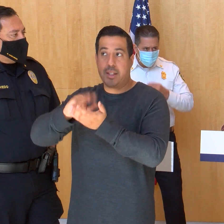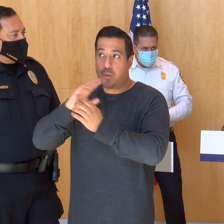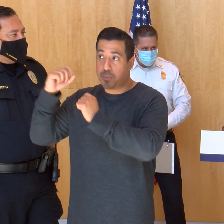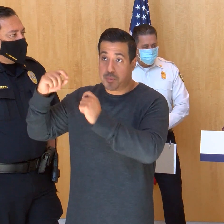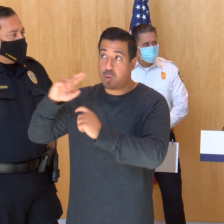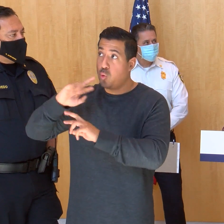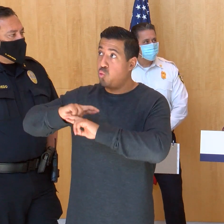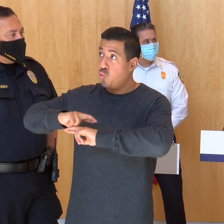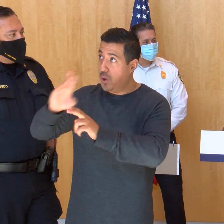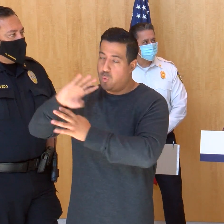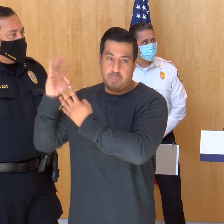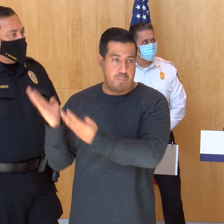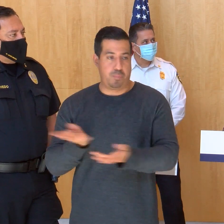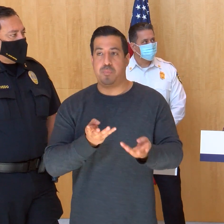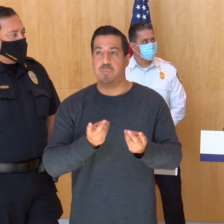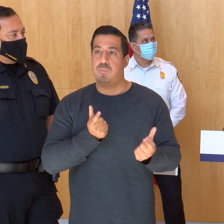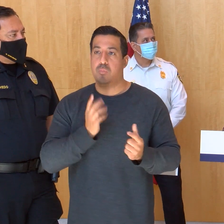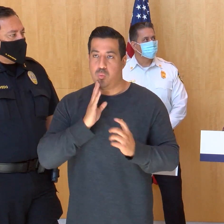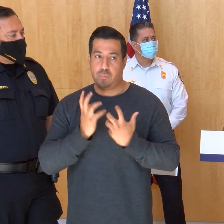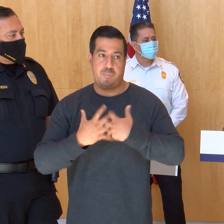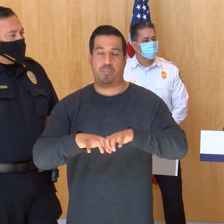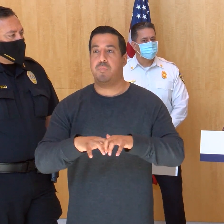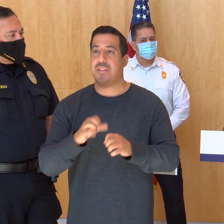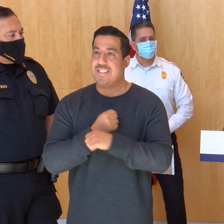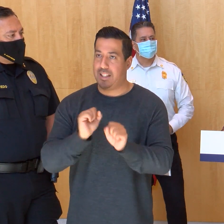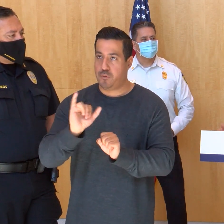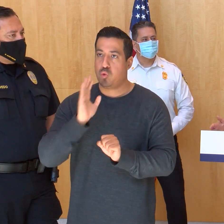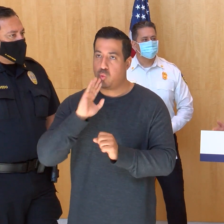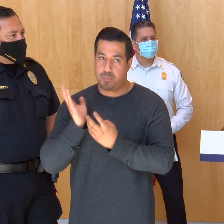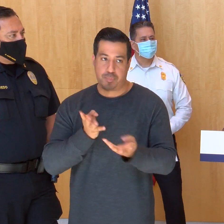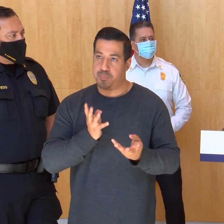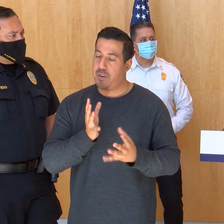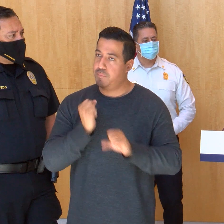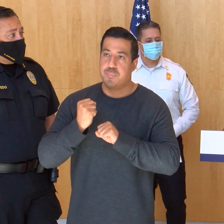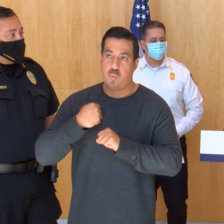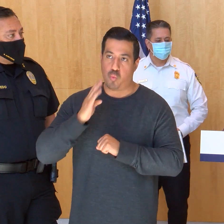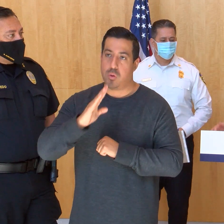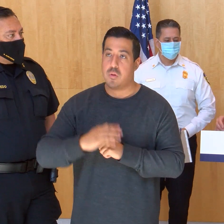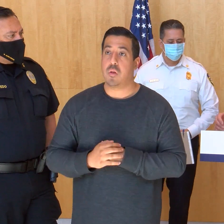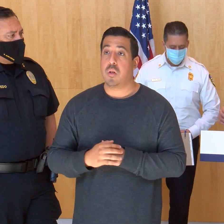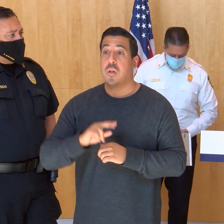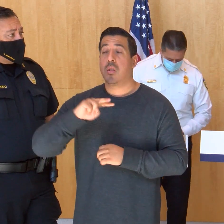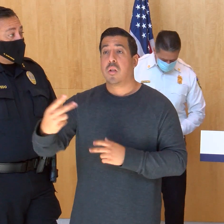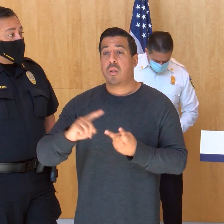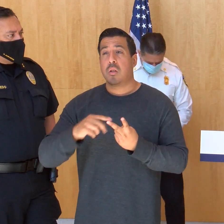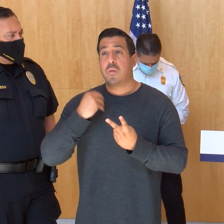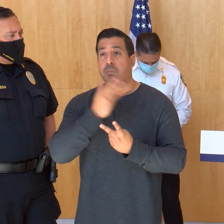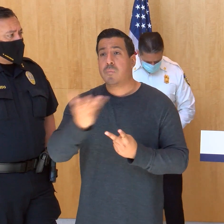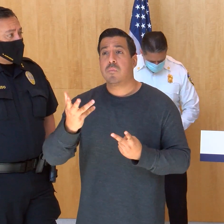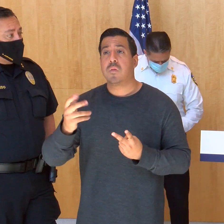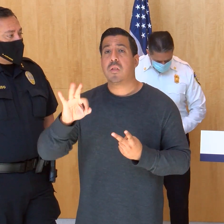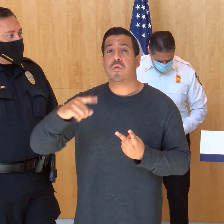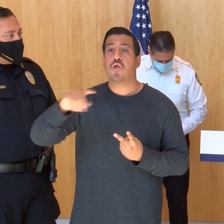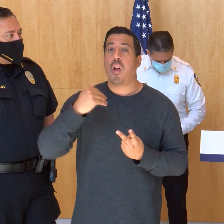the power delivered to the customers very efficiently, very safely, as quickly as we can. Secondly, I want to mention to you, for those who